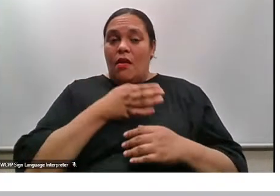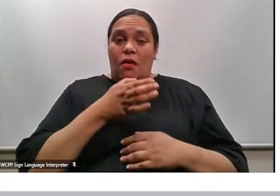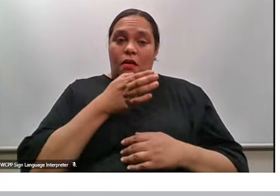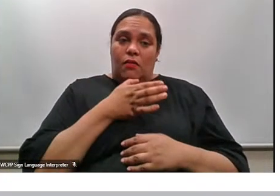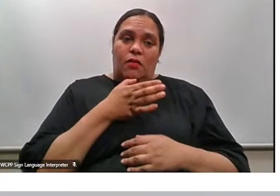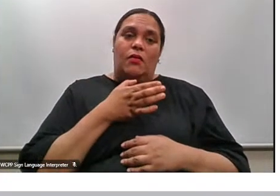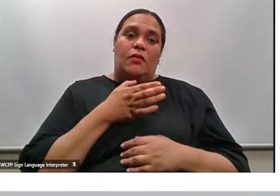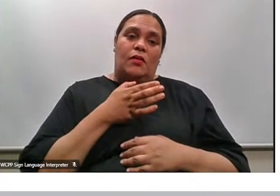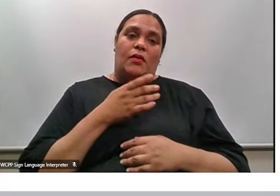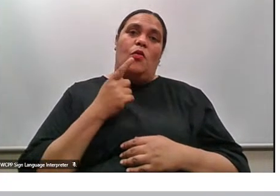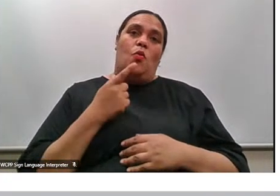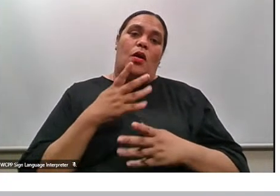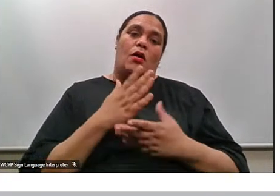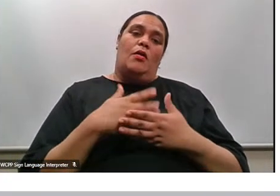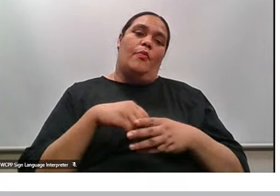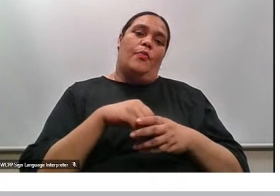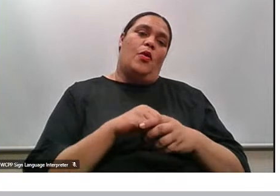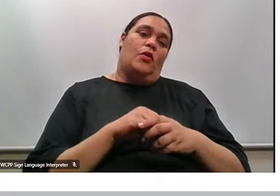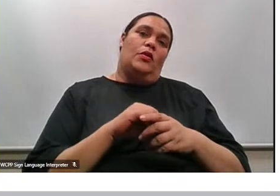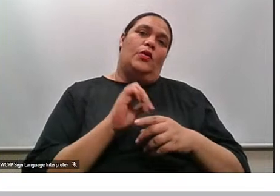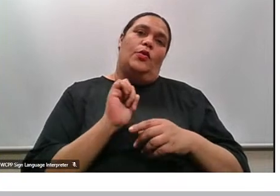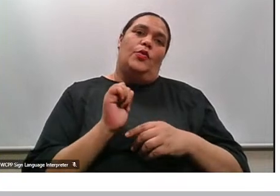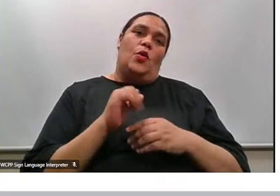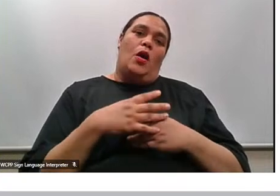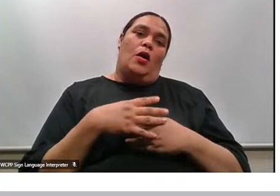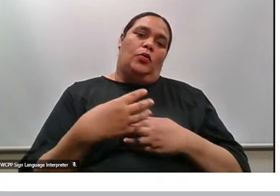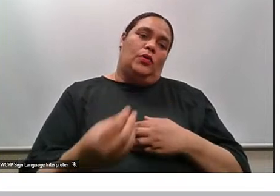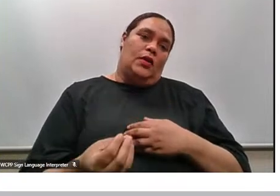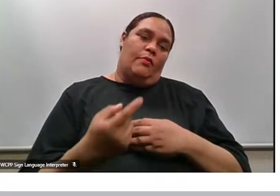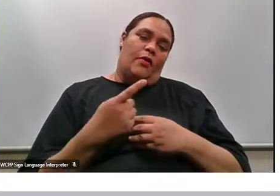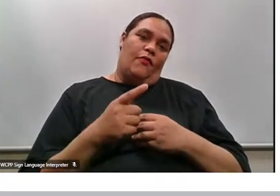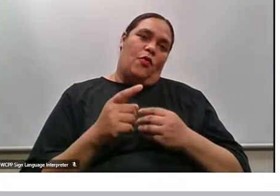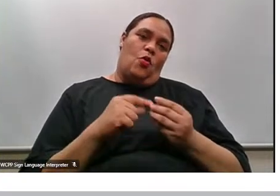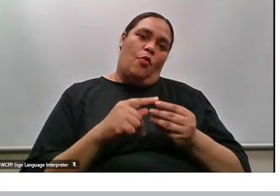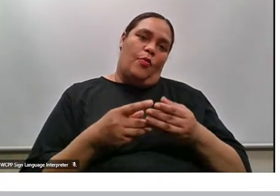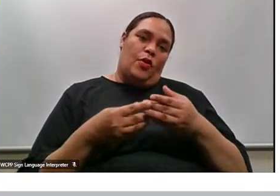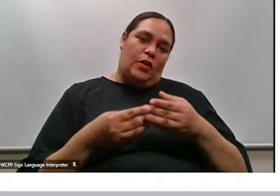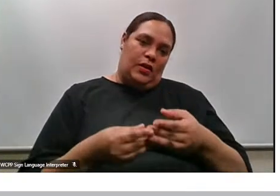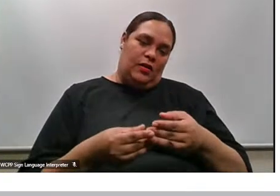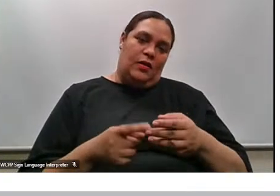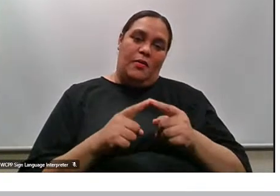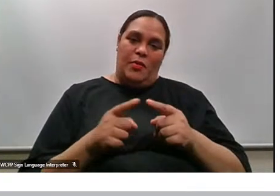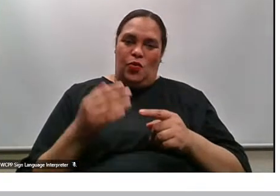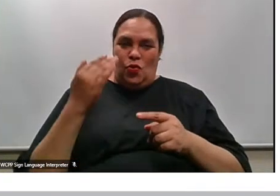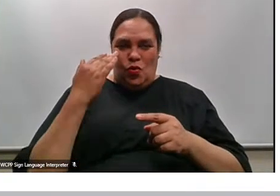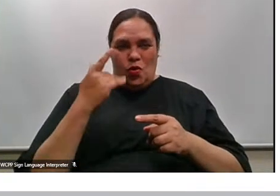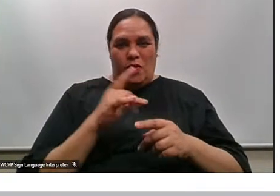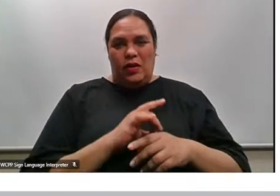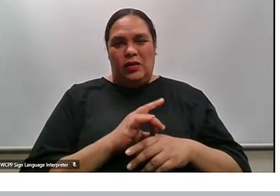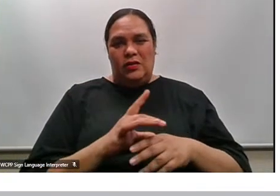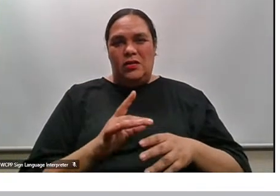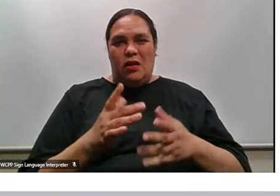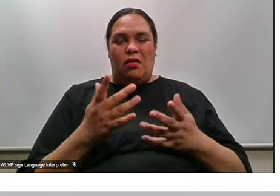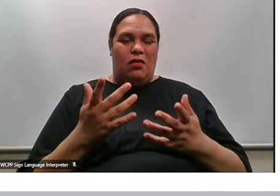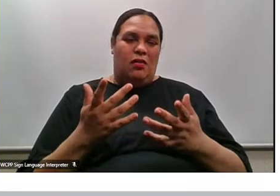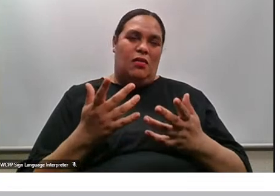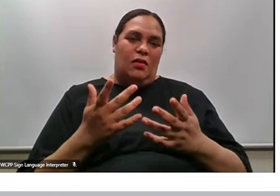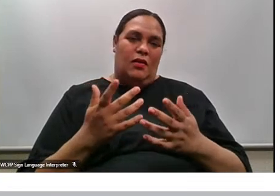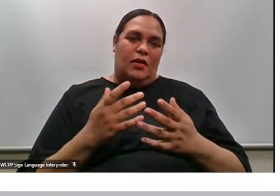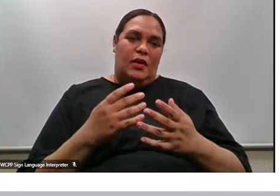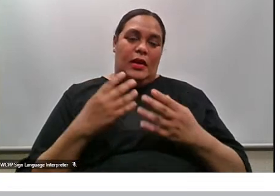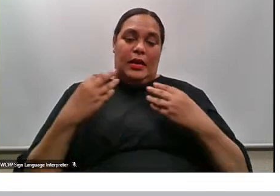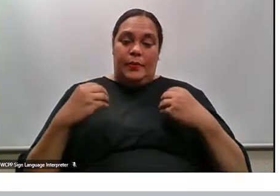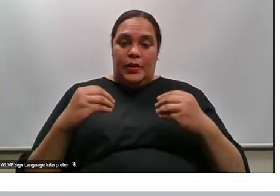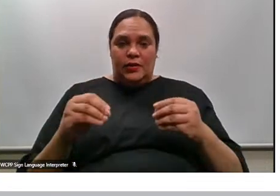being part in terms of the outcome of a product, you know, it is still an industry and